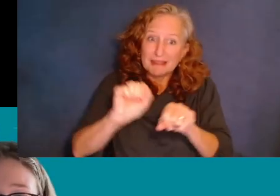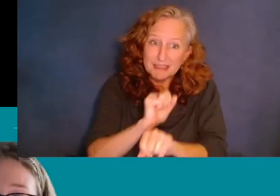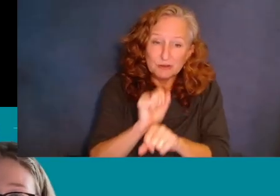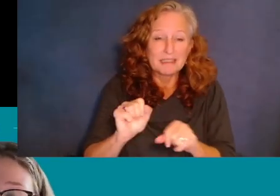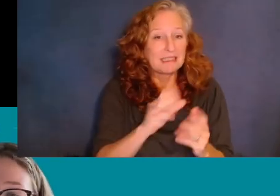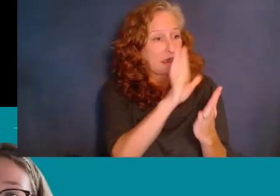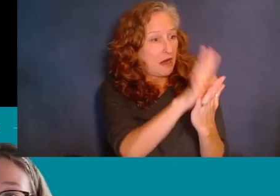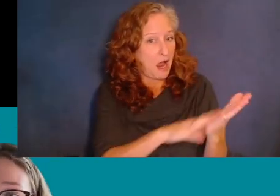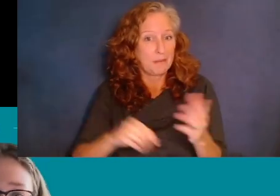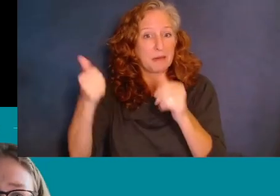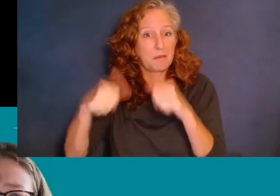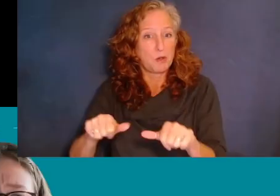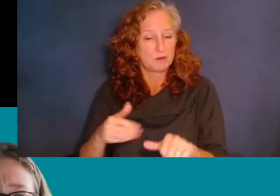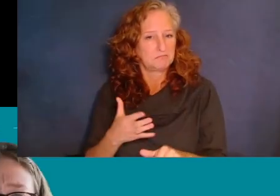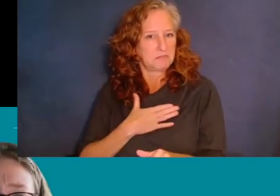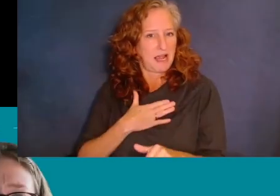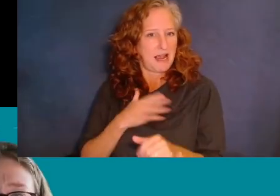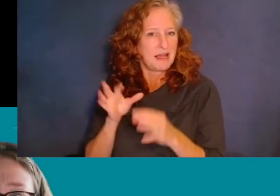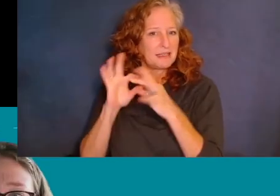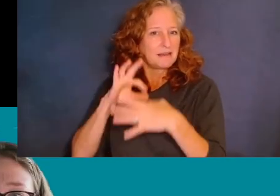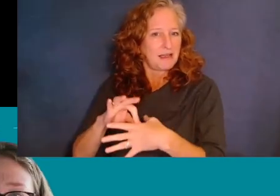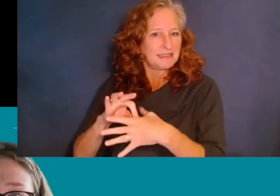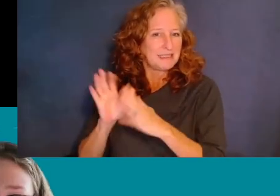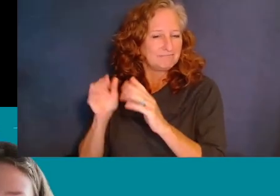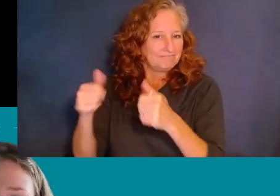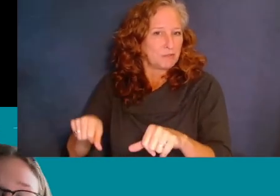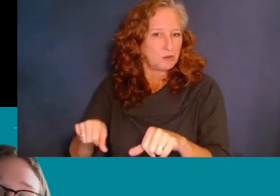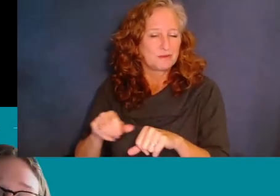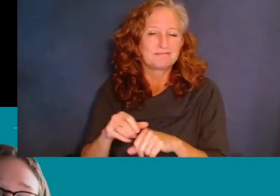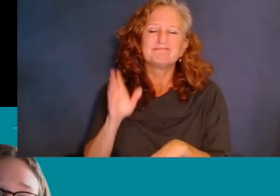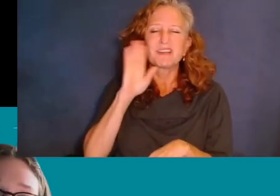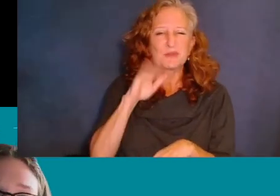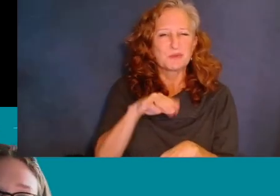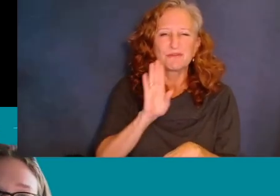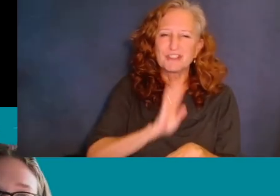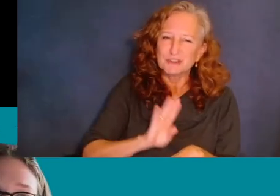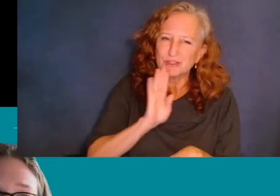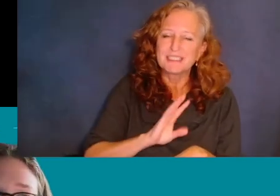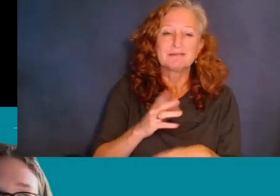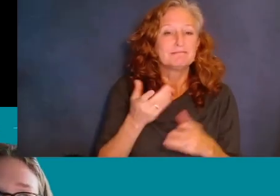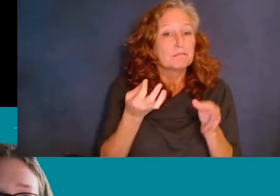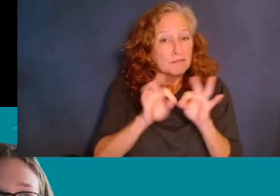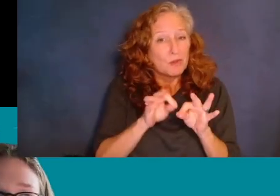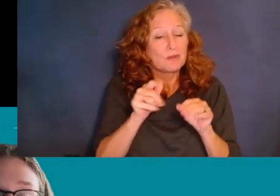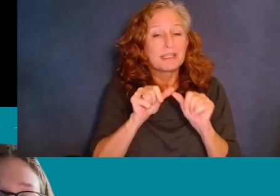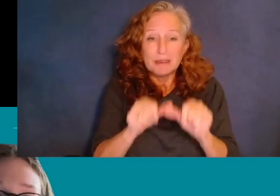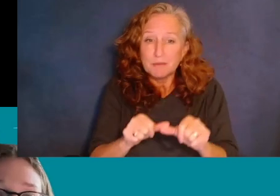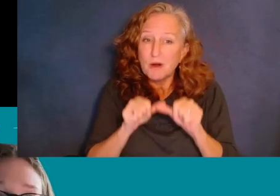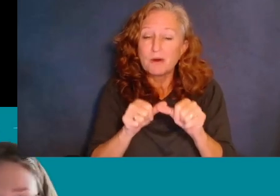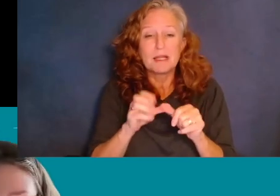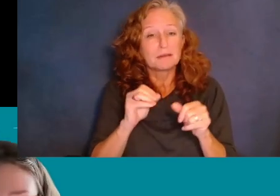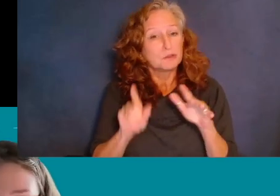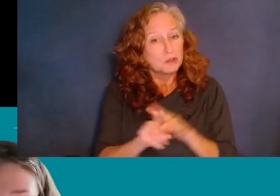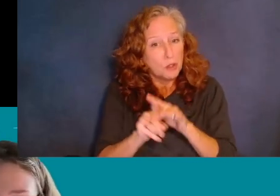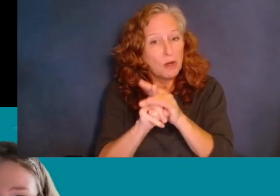that's frustrating, but just keep going and keep showing up consistently and authentically, and the followers